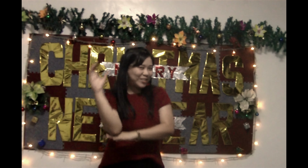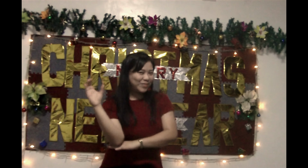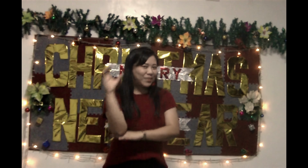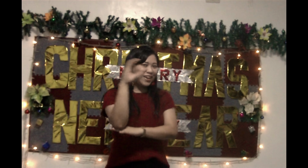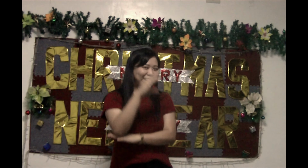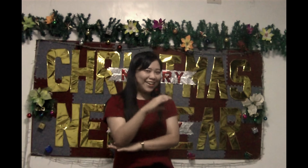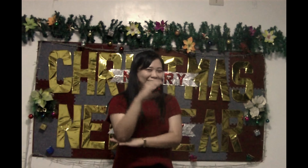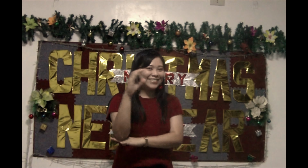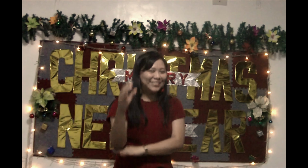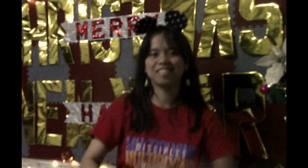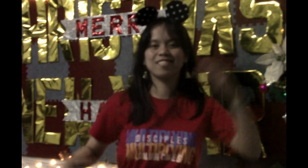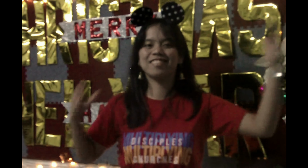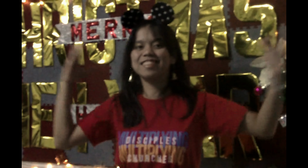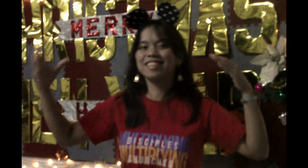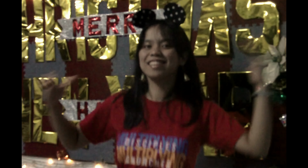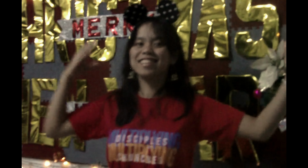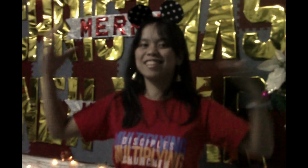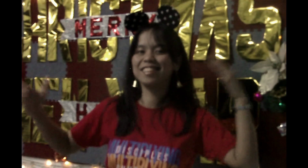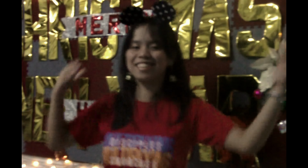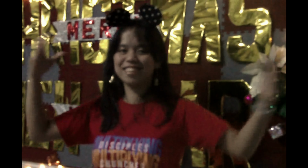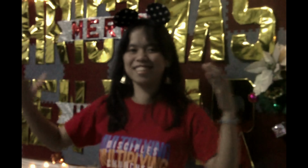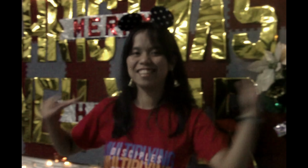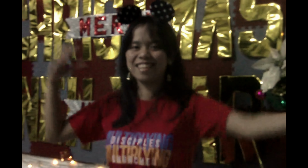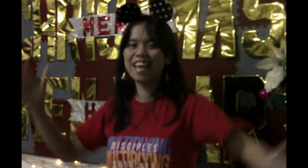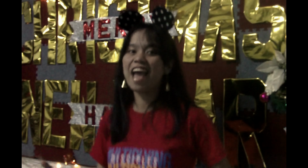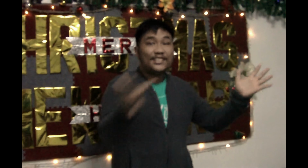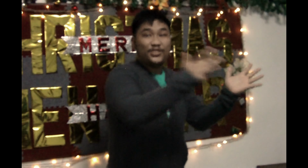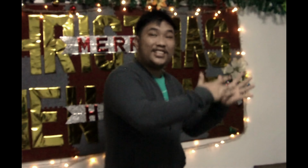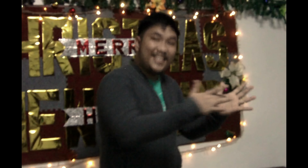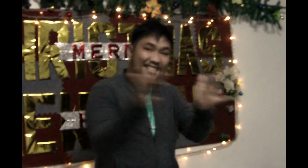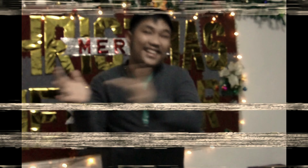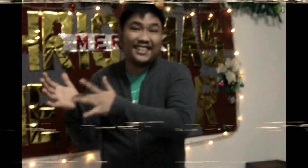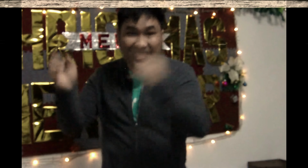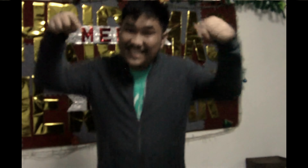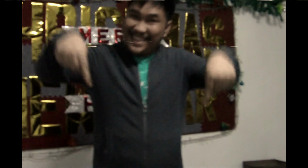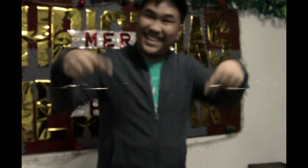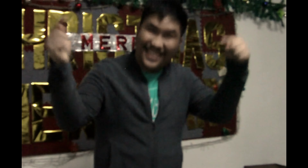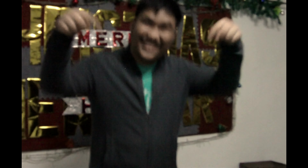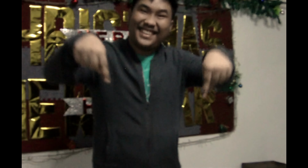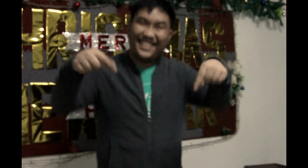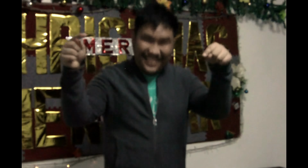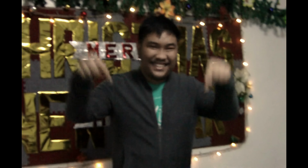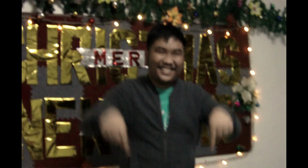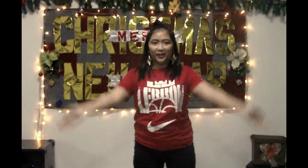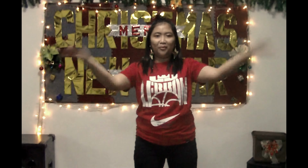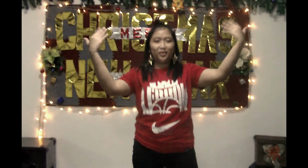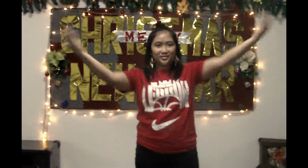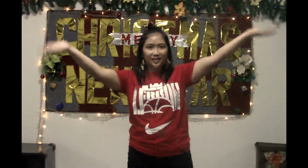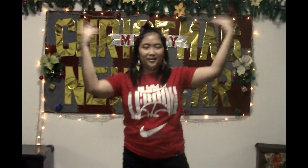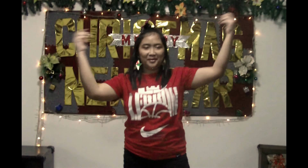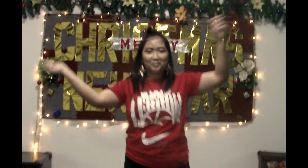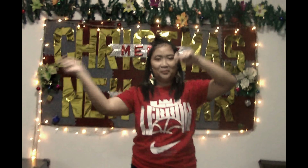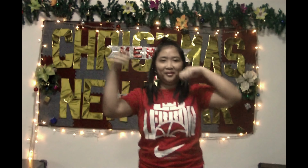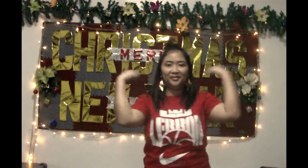So be up with cheer, for Jesus is here Come on, let's celebrate,